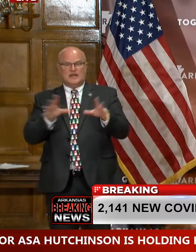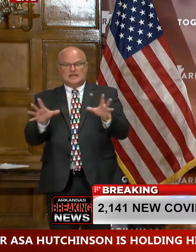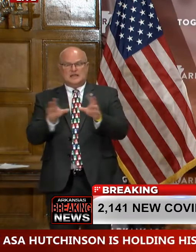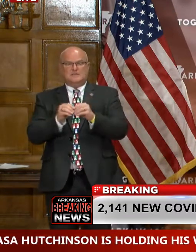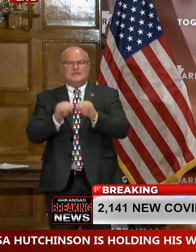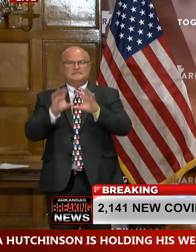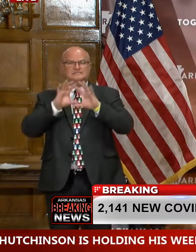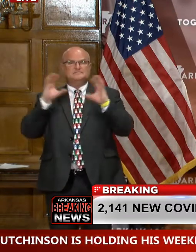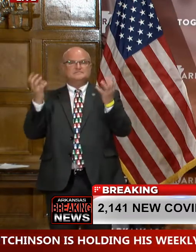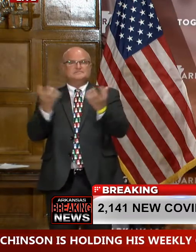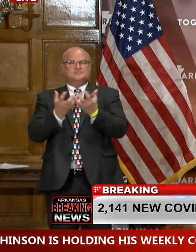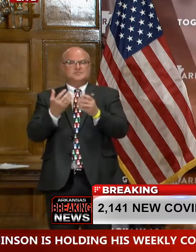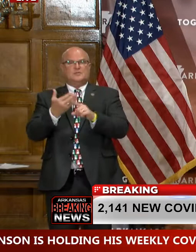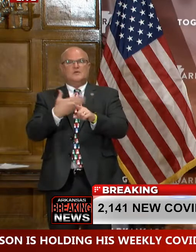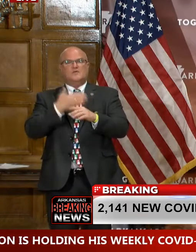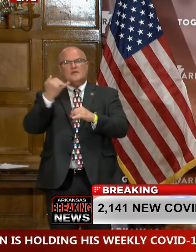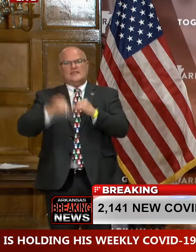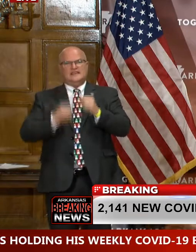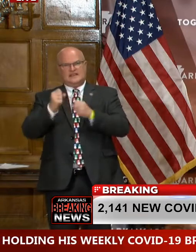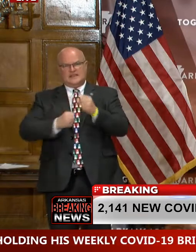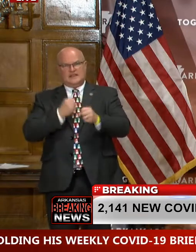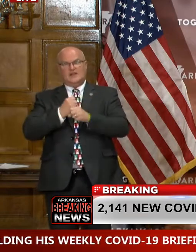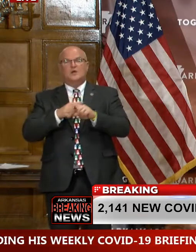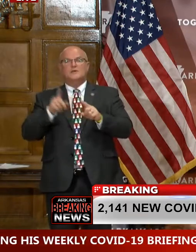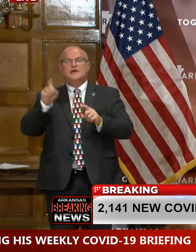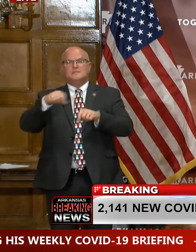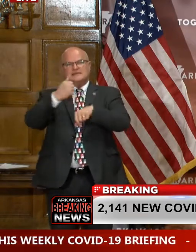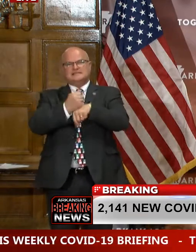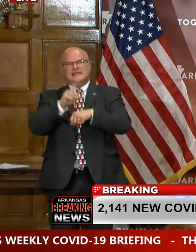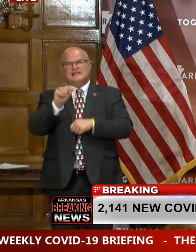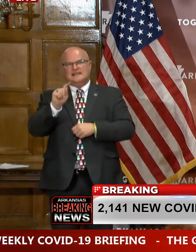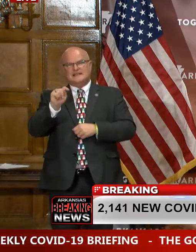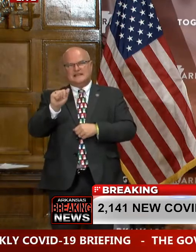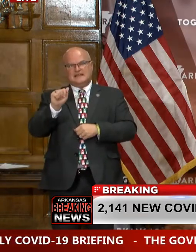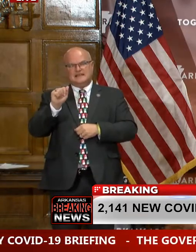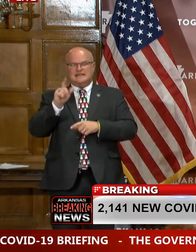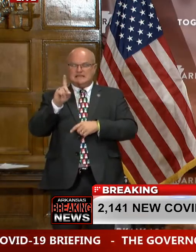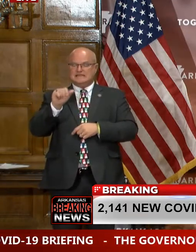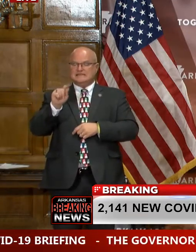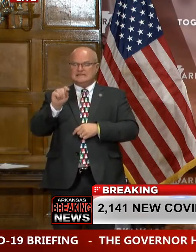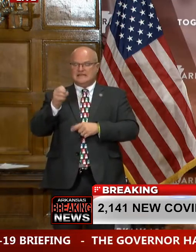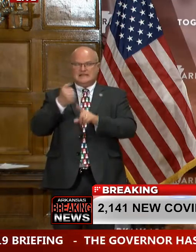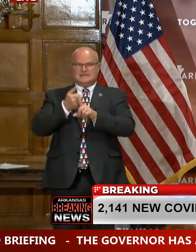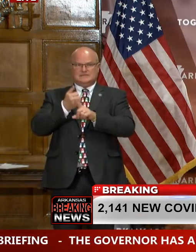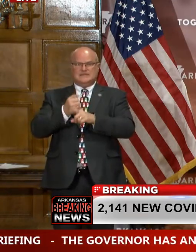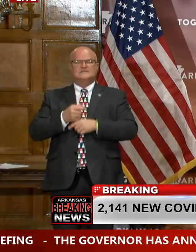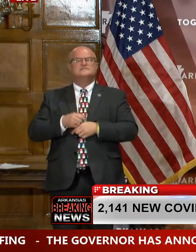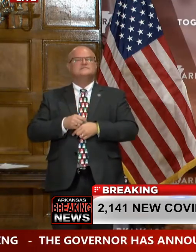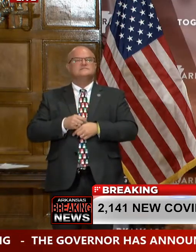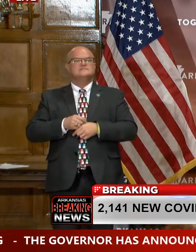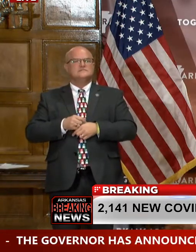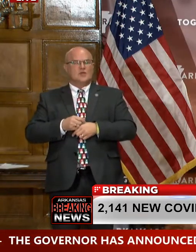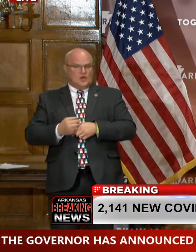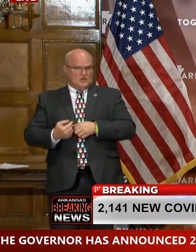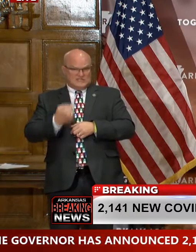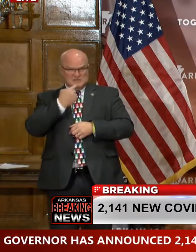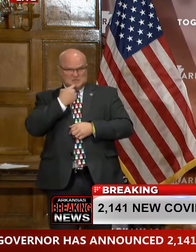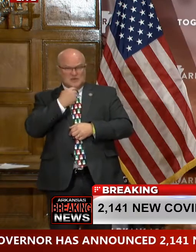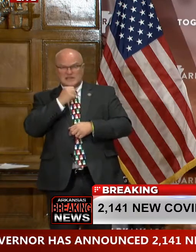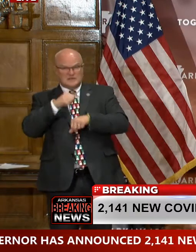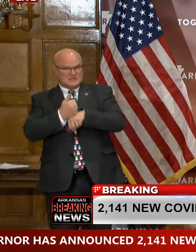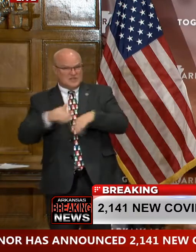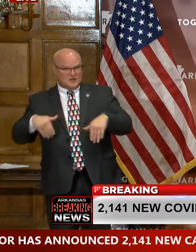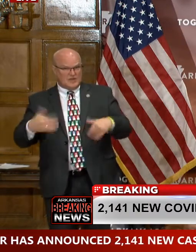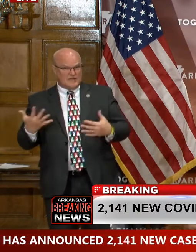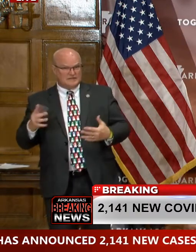as a committee of the whole before the end of the year, but they will have to set that date. Just to follow up, Governor, are you disappointed that it hasn't been set